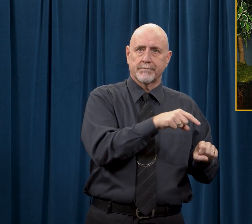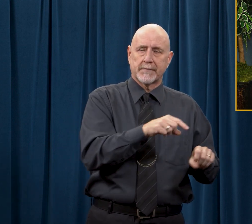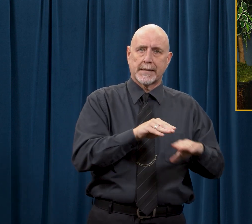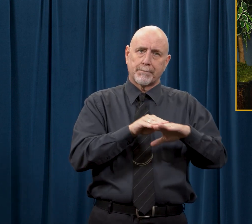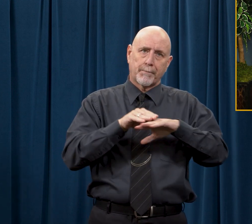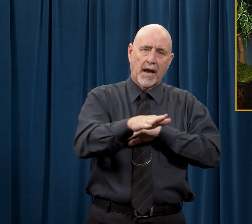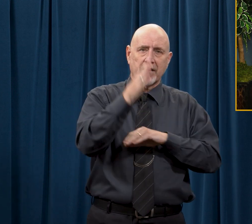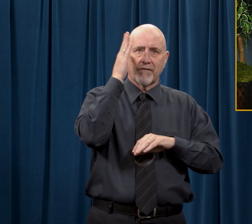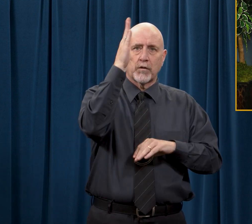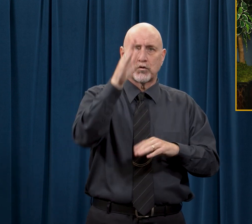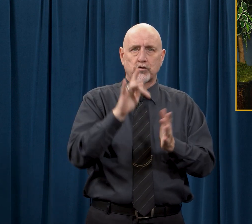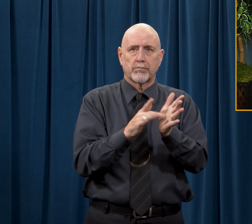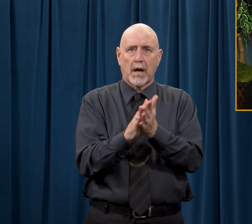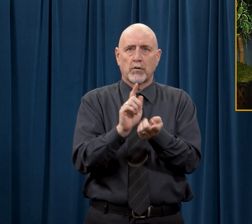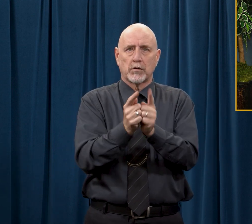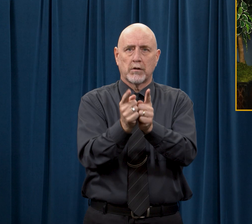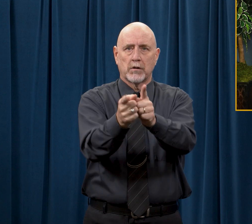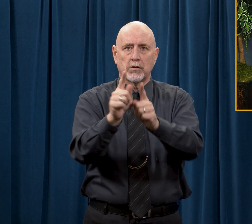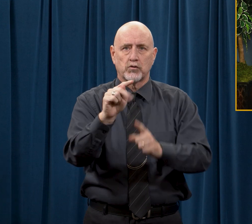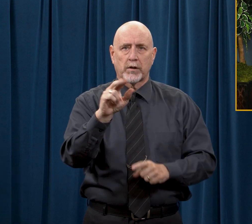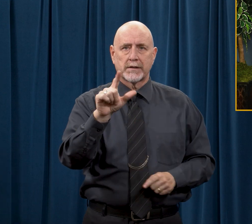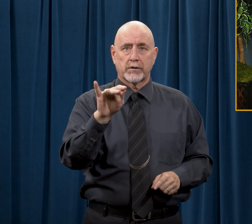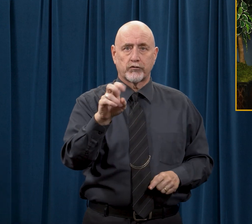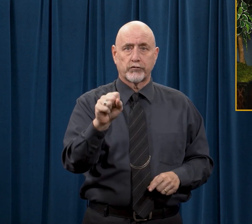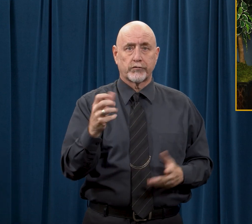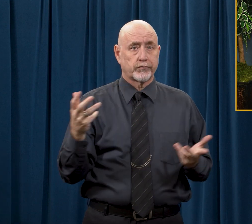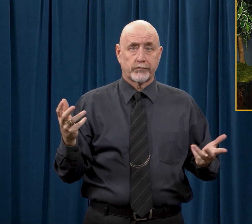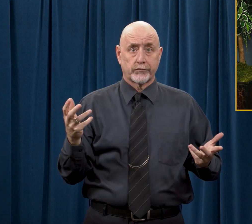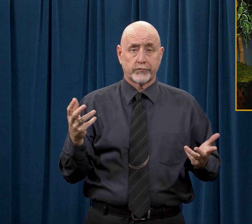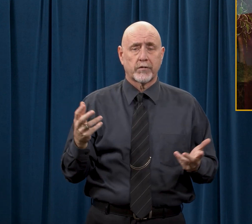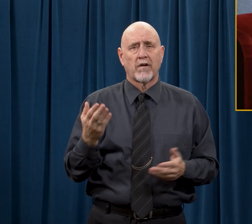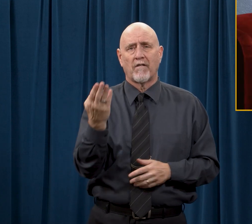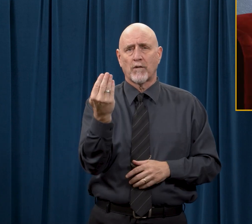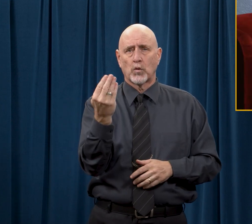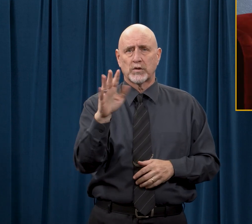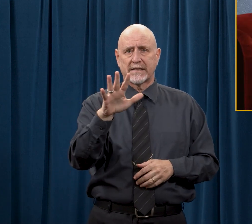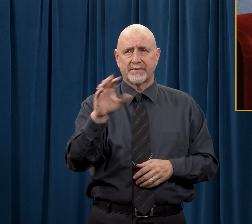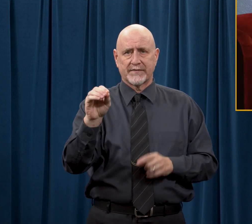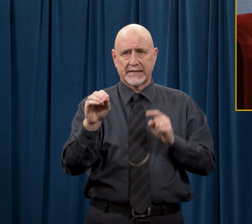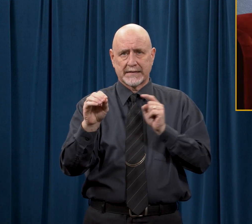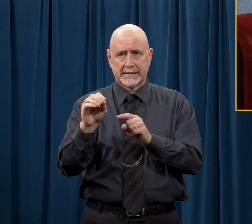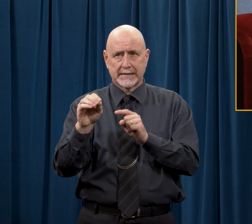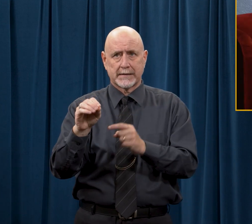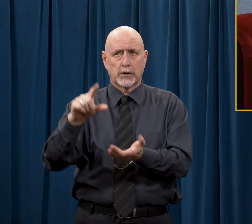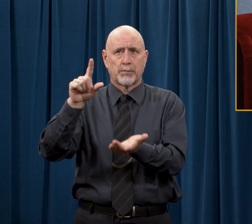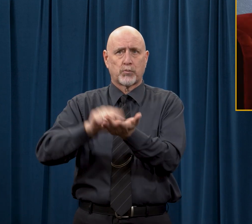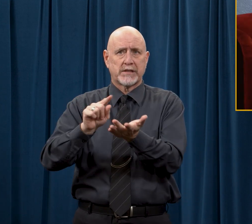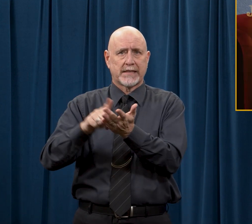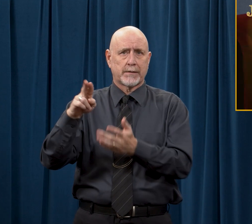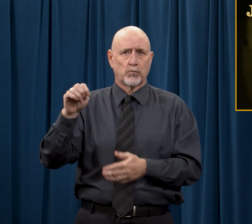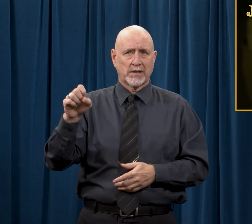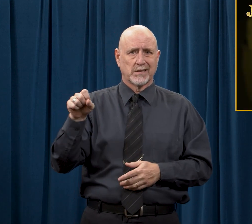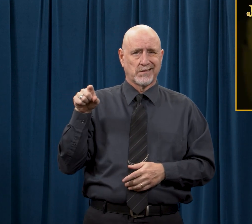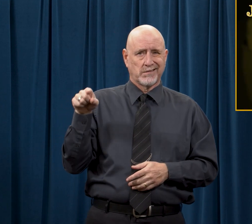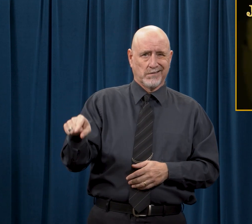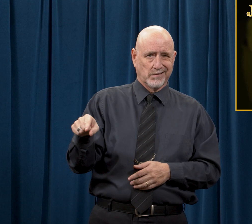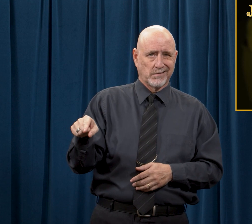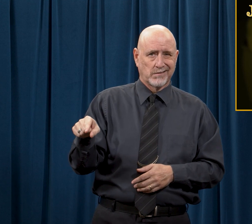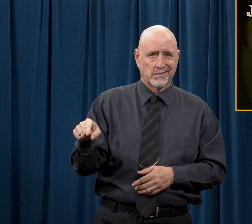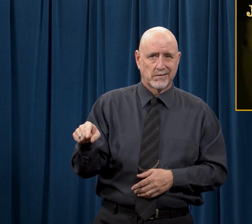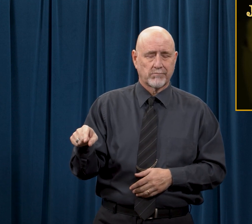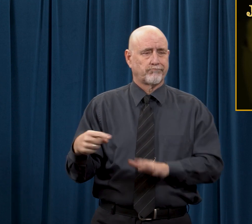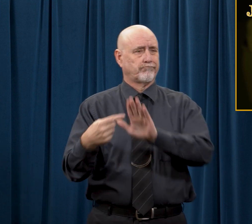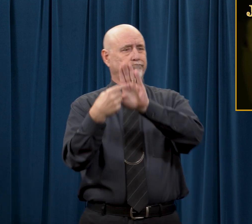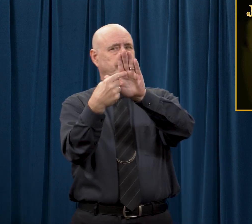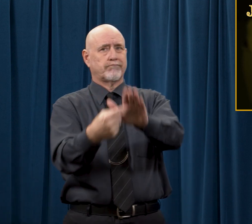impact the future of Bible translations. In 1450, the printing press